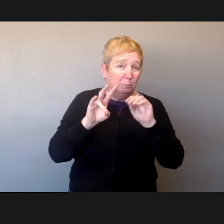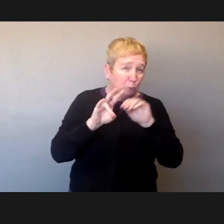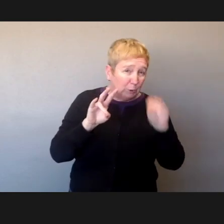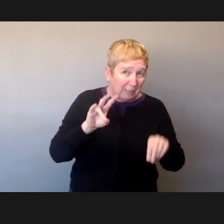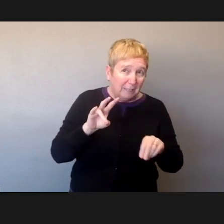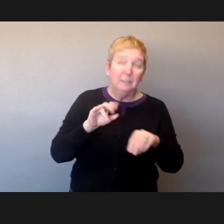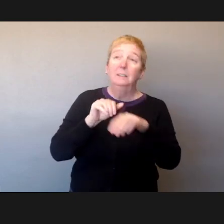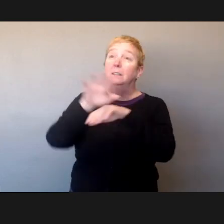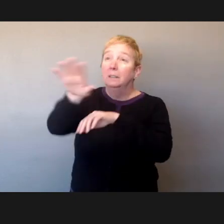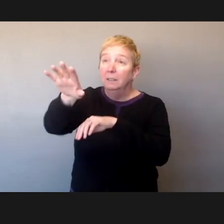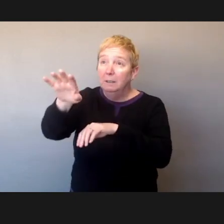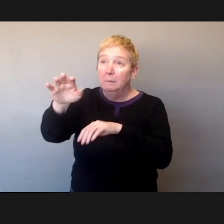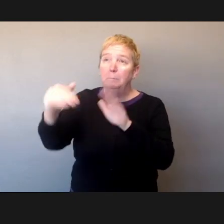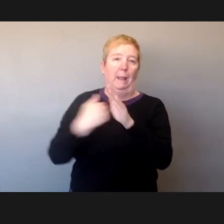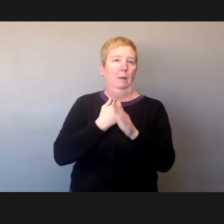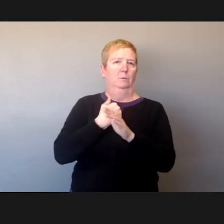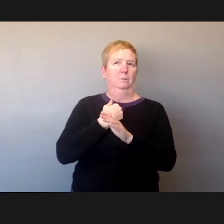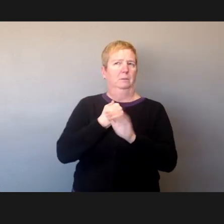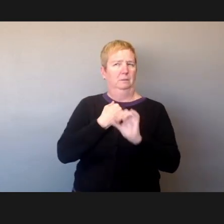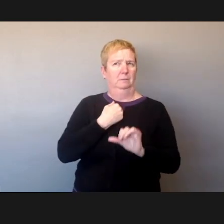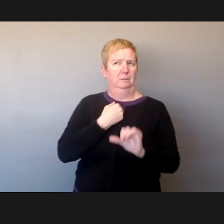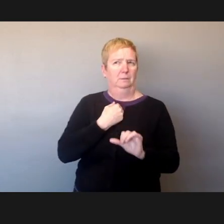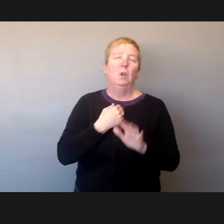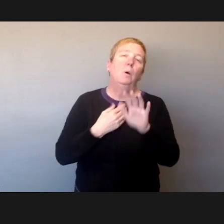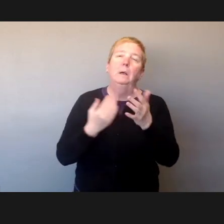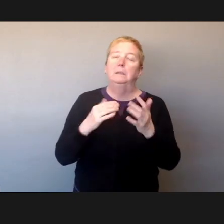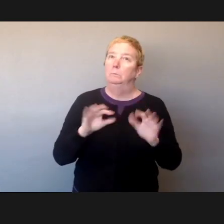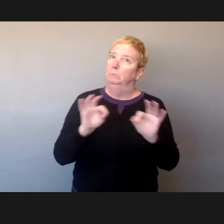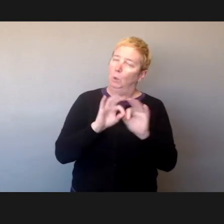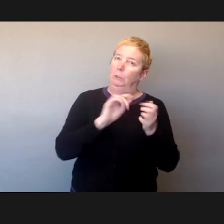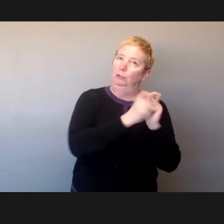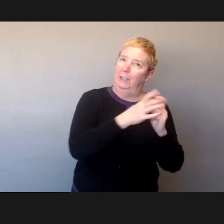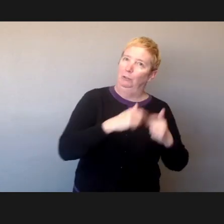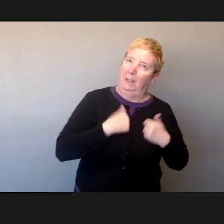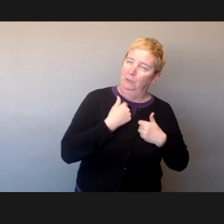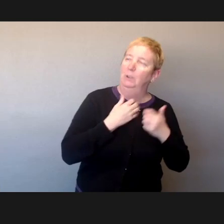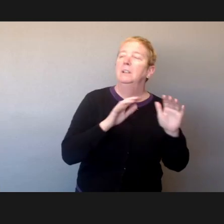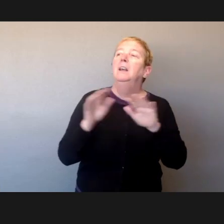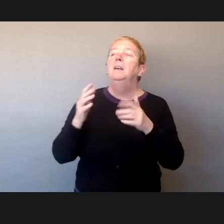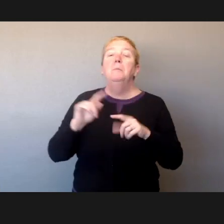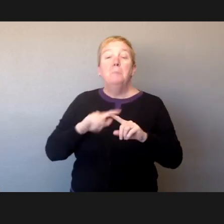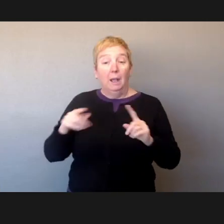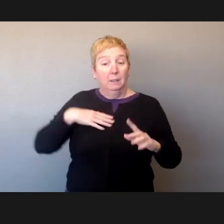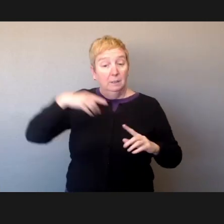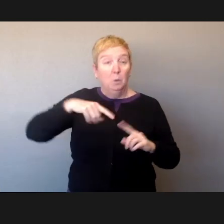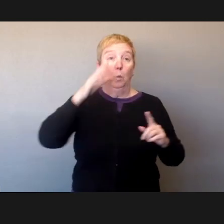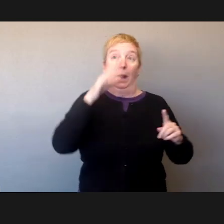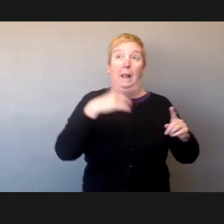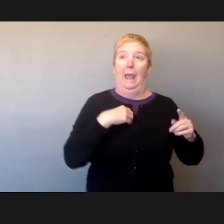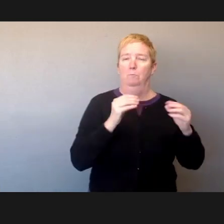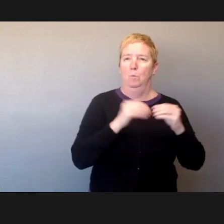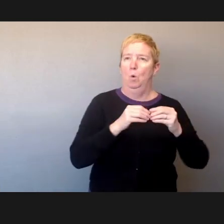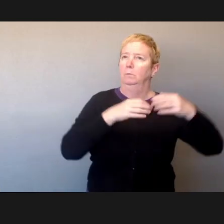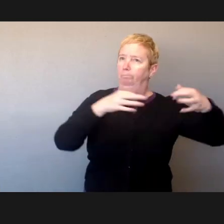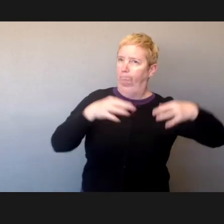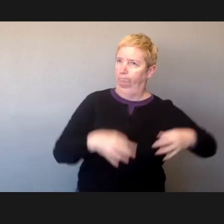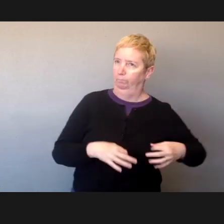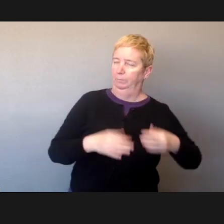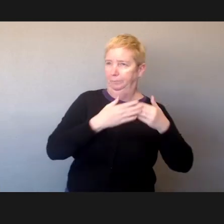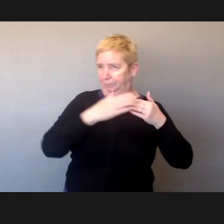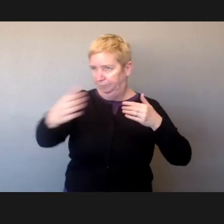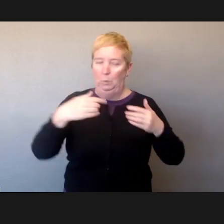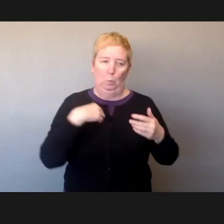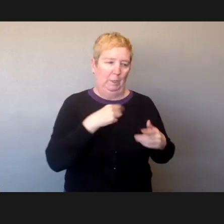we don't have their right addresses. But you'll be hearing a lot more. We're doing very, very intensive planning at HSD about this right now. And